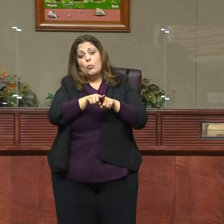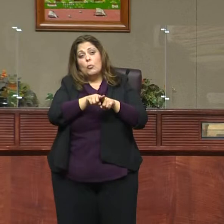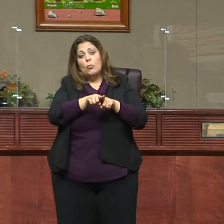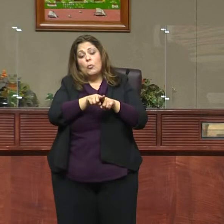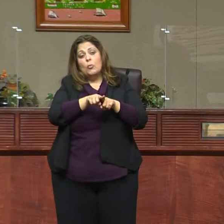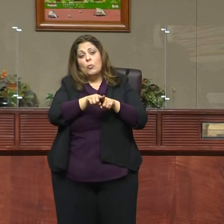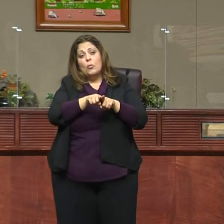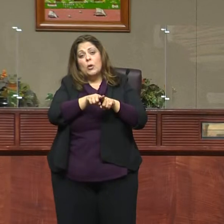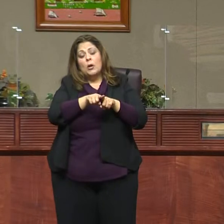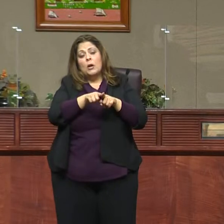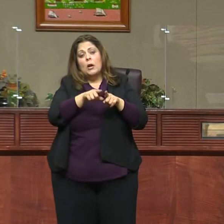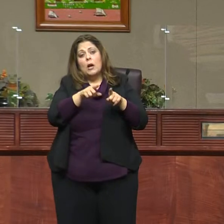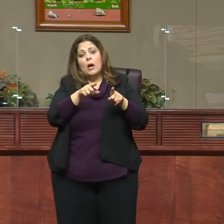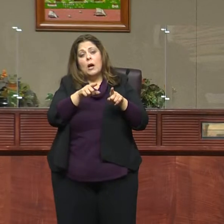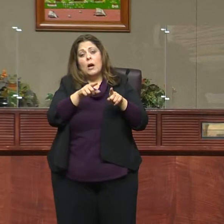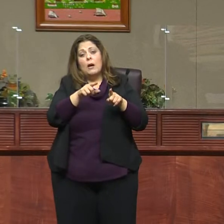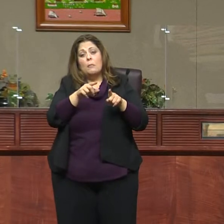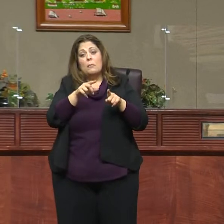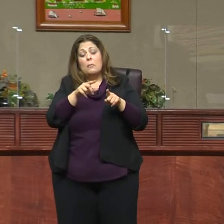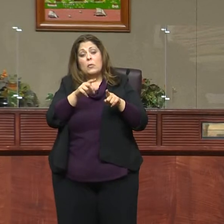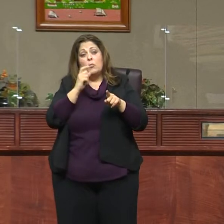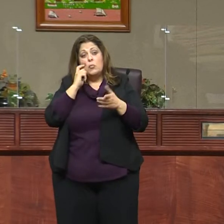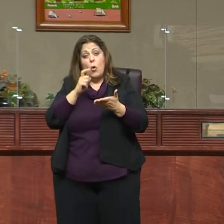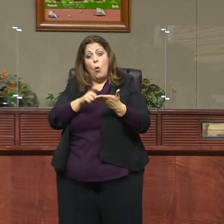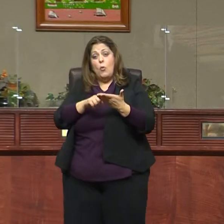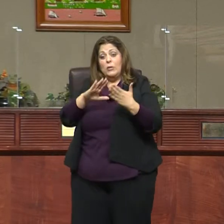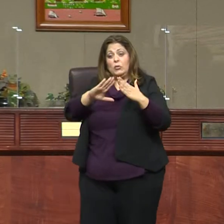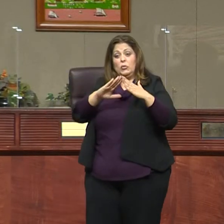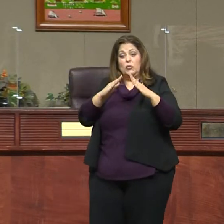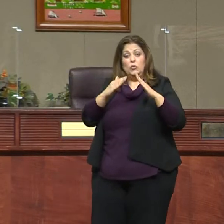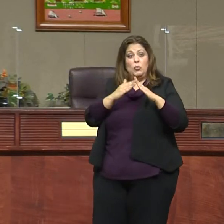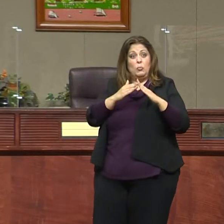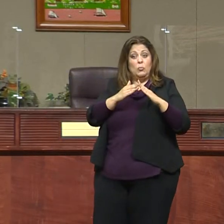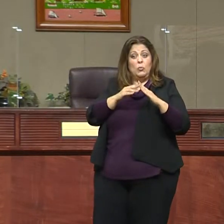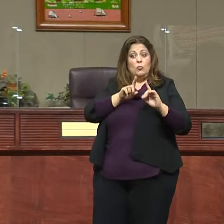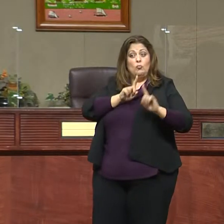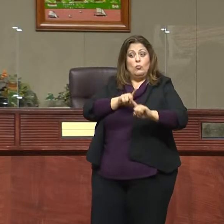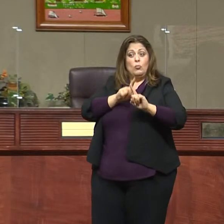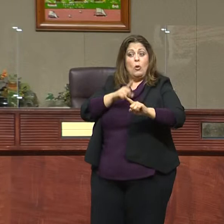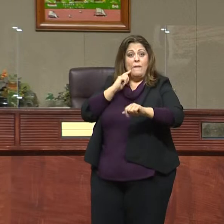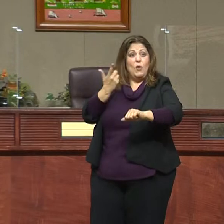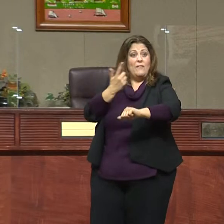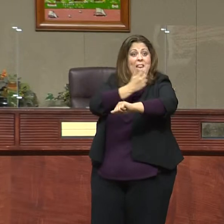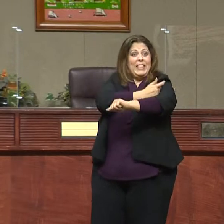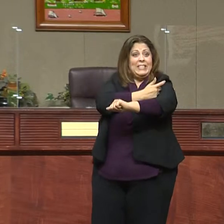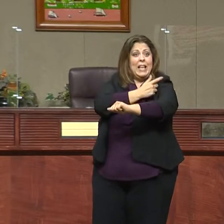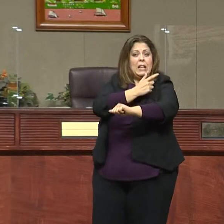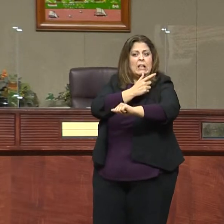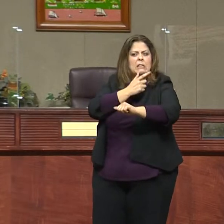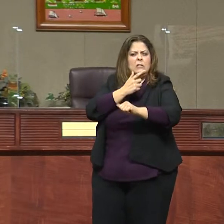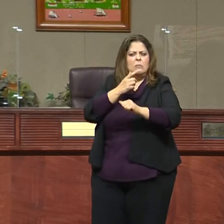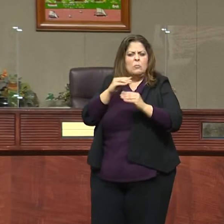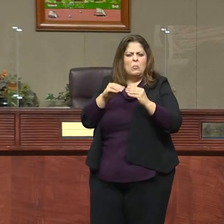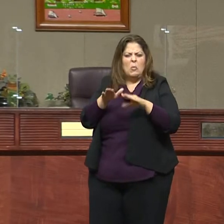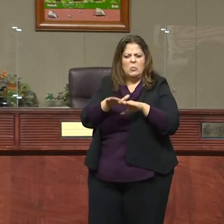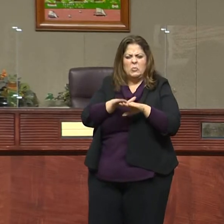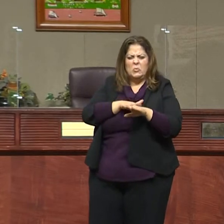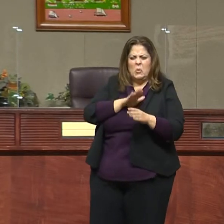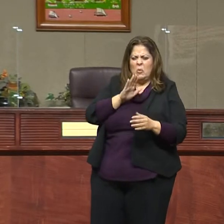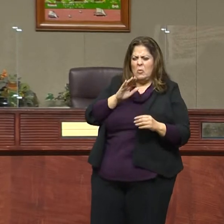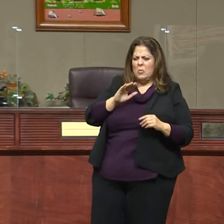rate or the pace of vaccination concerns me, because, again, the more people we have